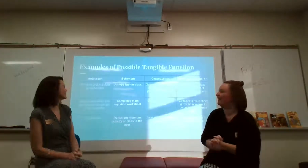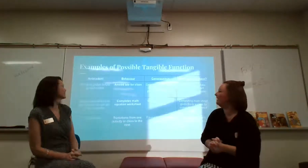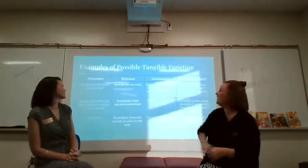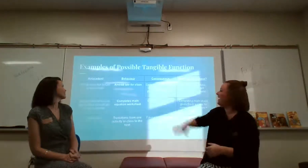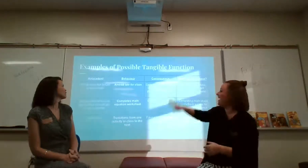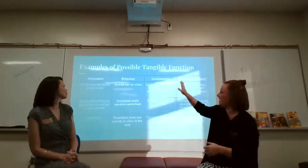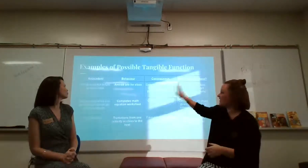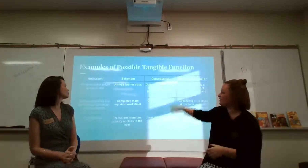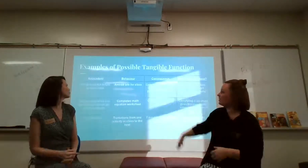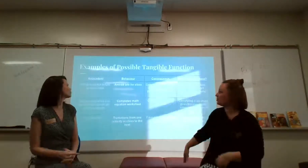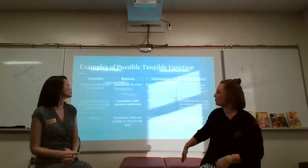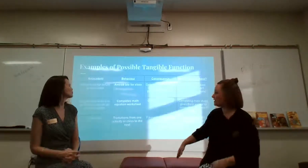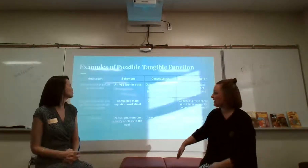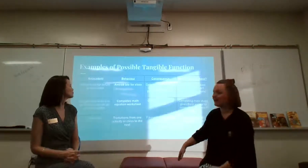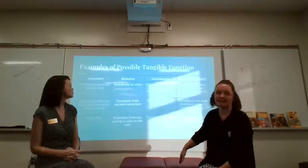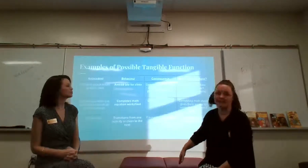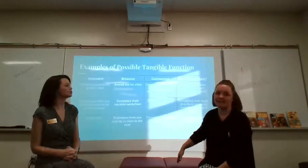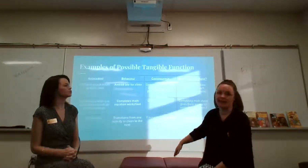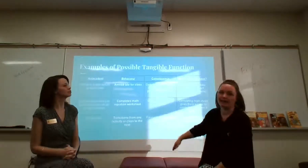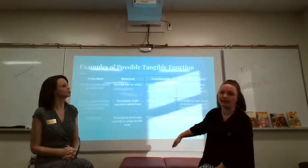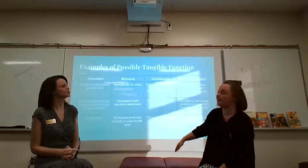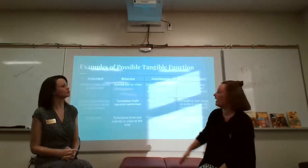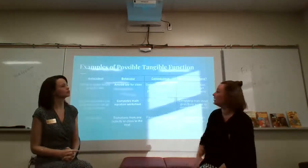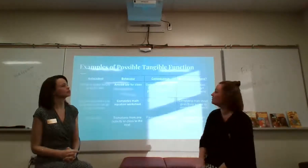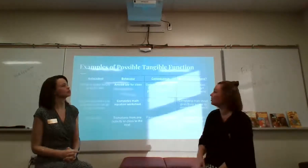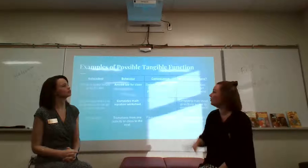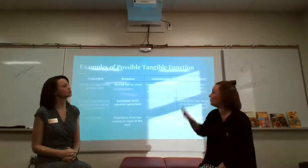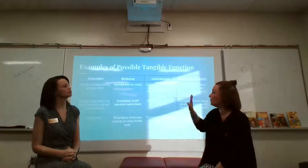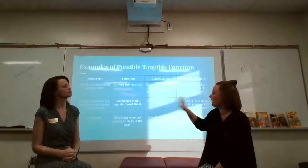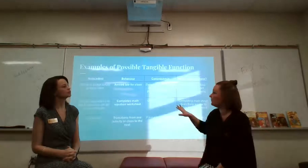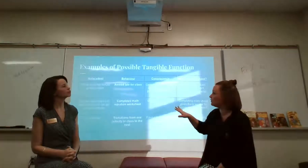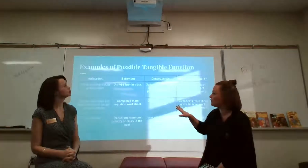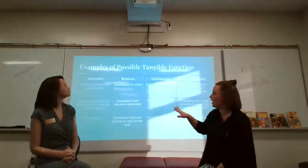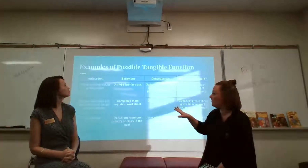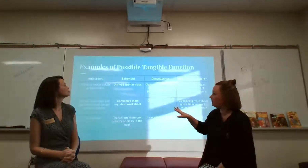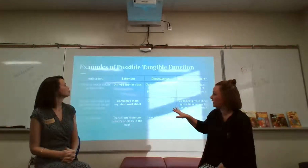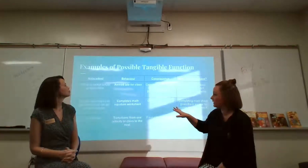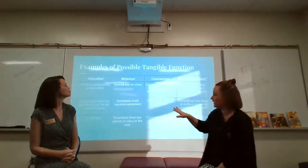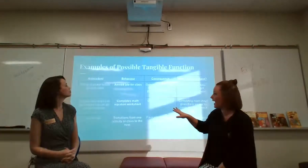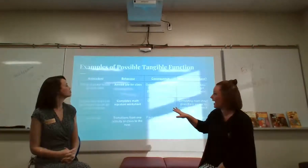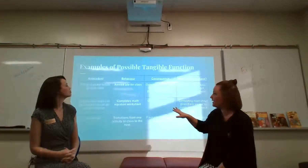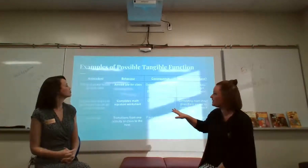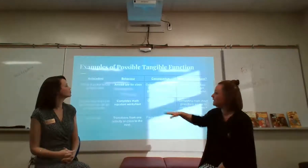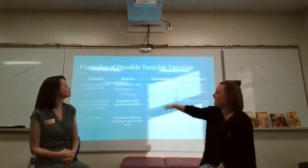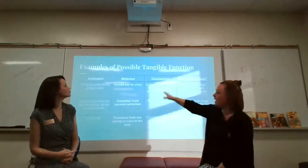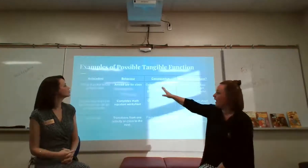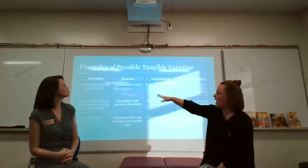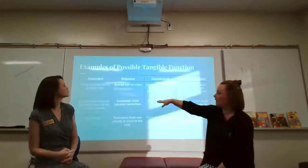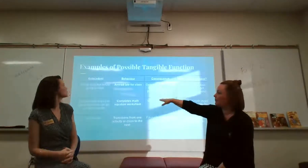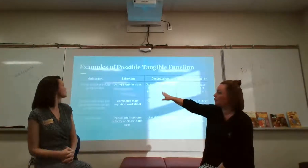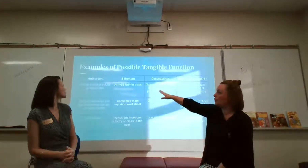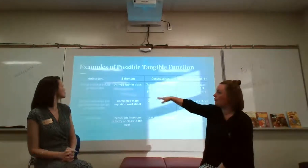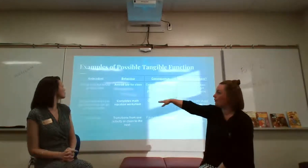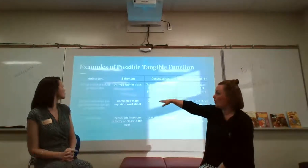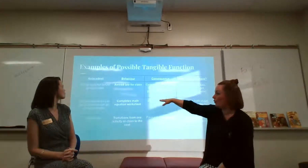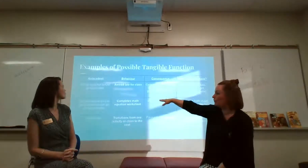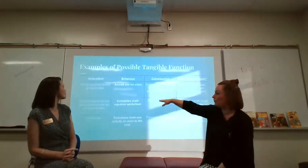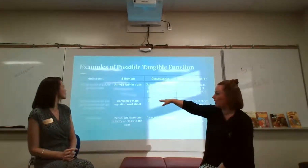across the room. So, all right, so we chose exactly the same behaviors again. So if your behaviors arrived late in class, your phone in